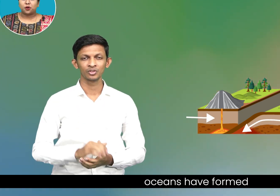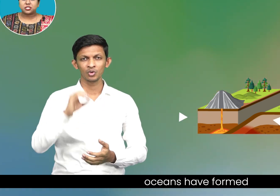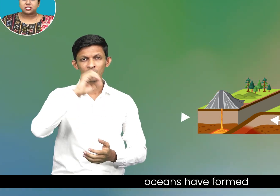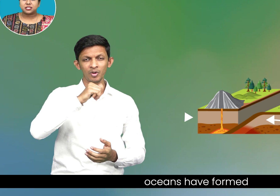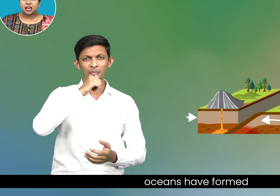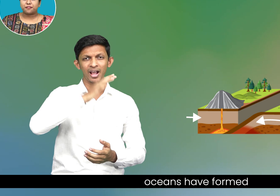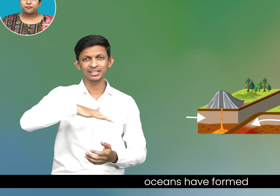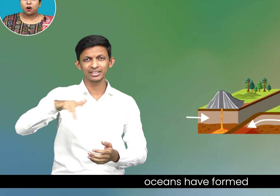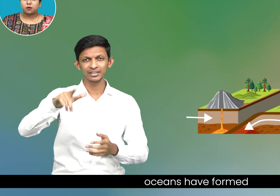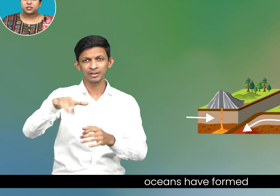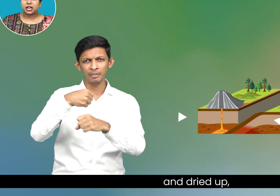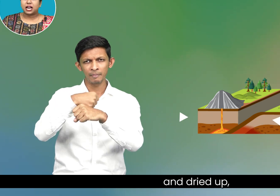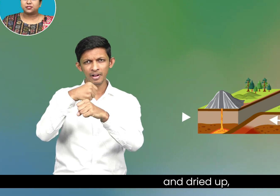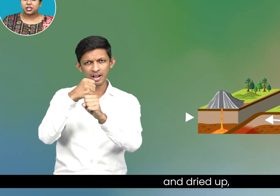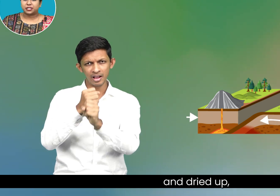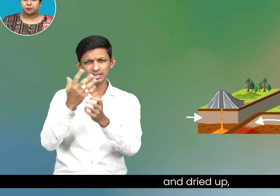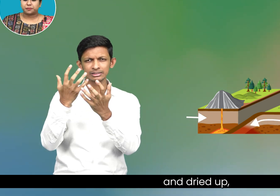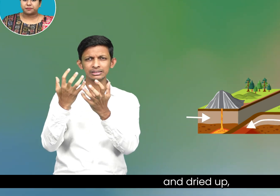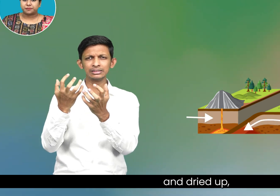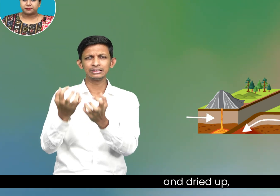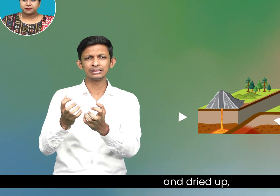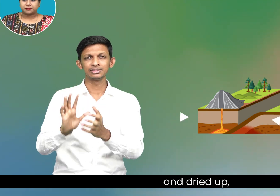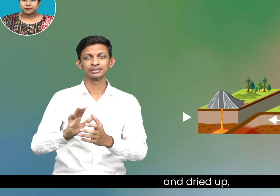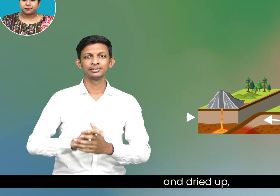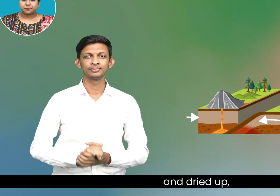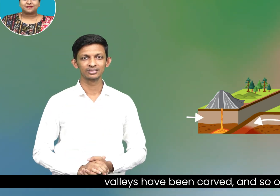Oceans have formed and dried up.